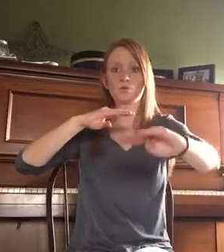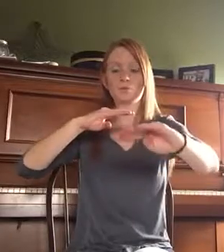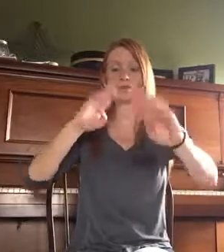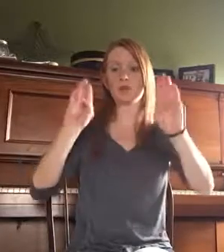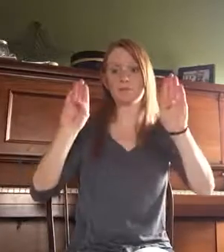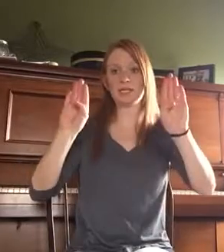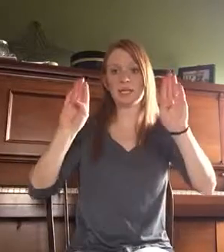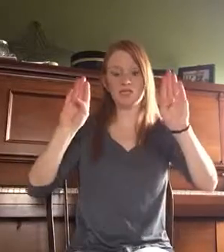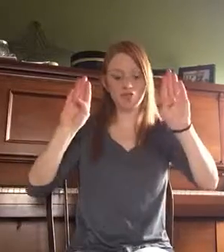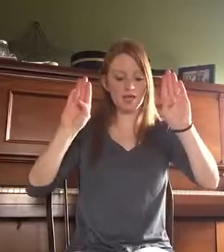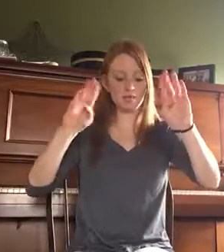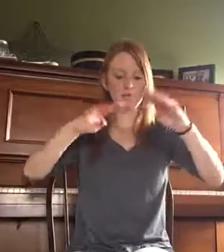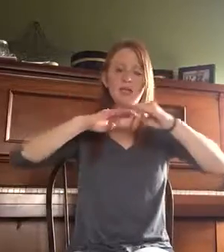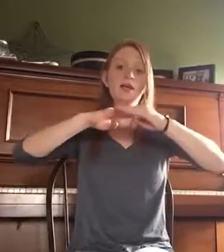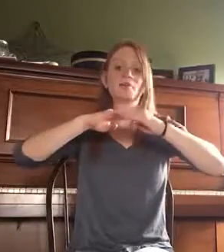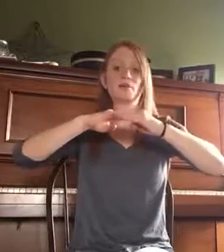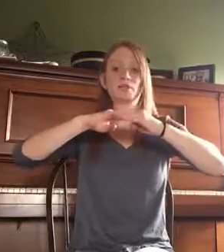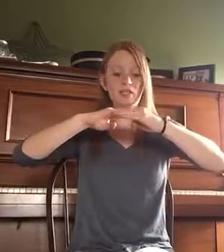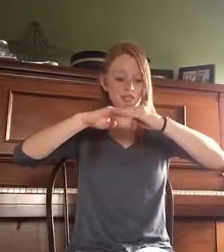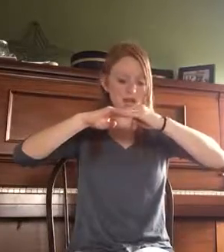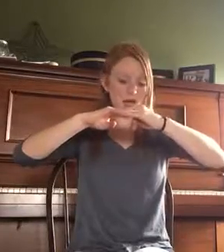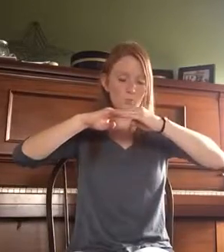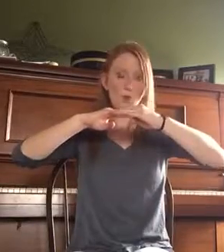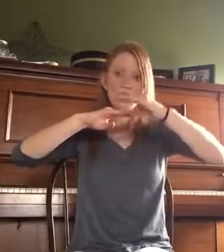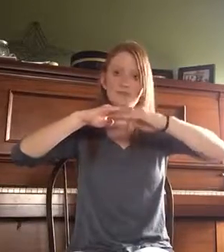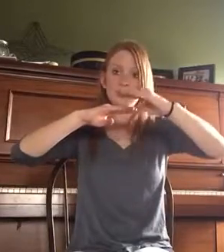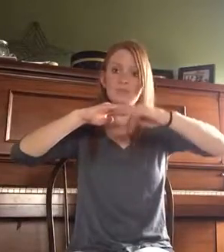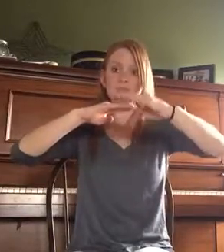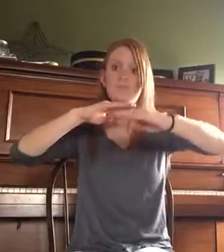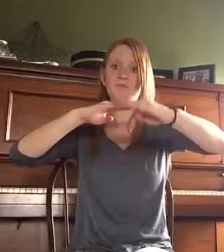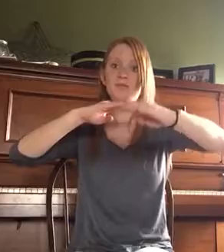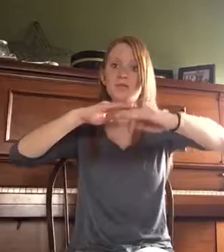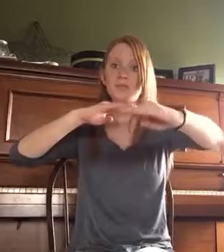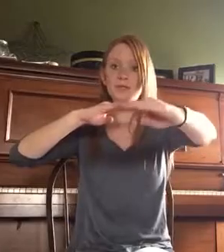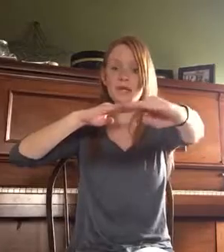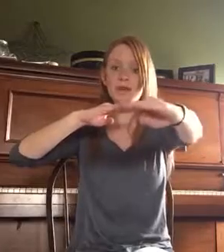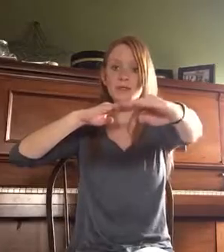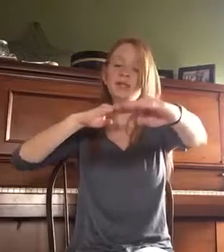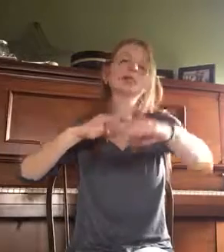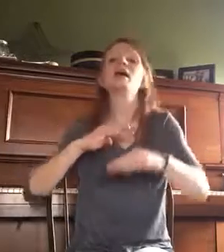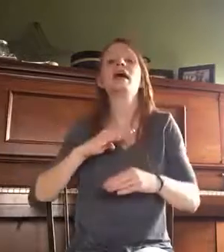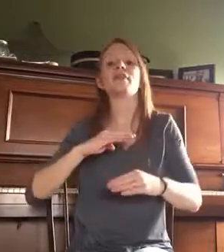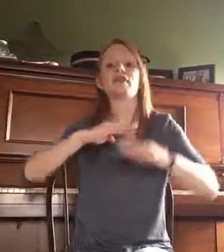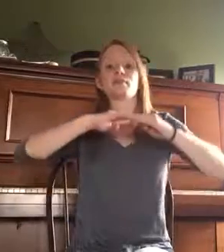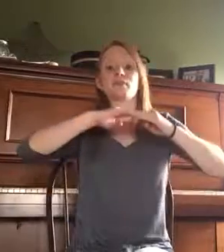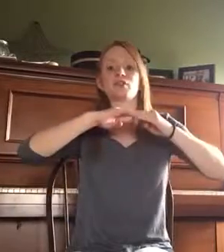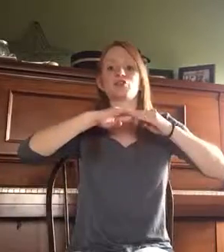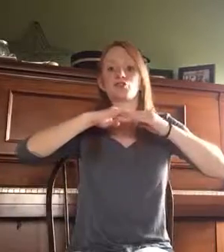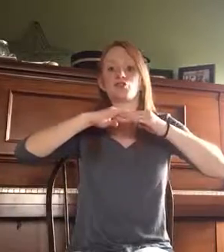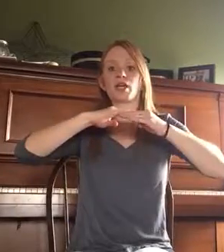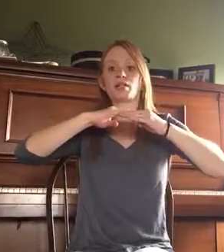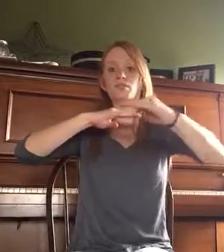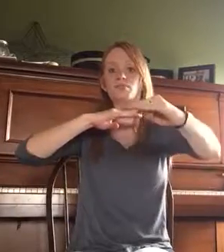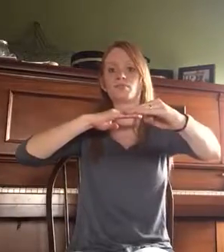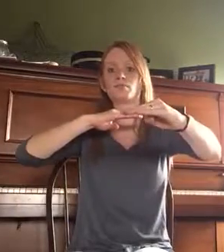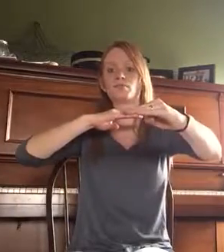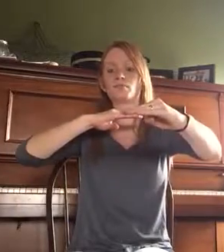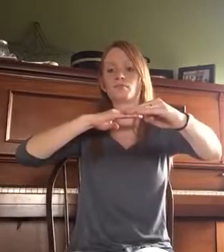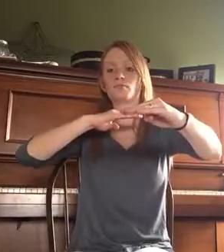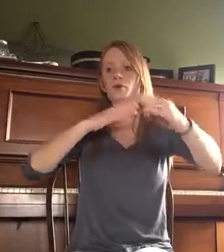it's that V hand shape. Something's wavy, just goes up and down, and then if something's just straight.